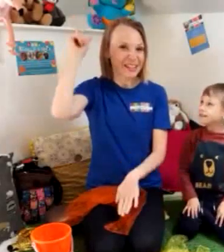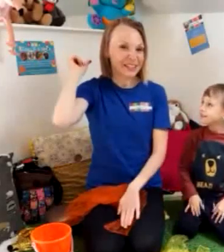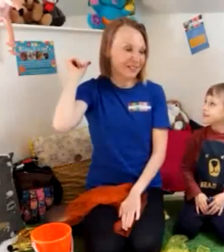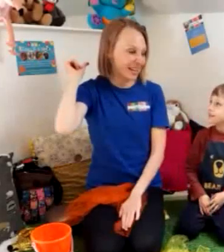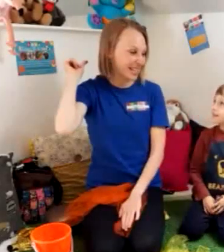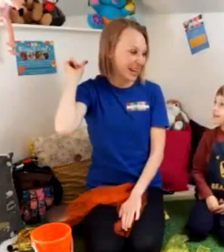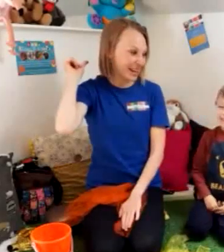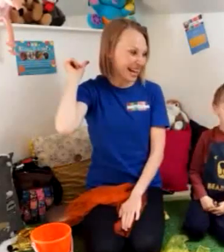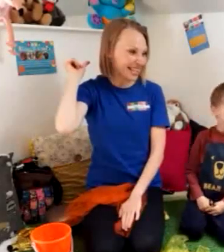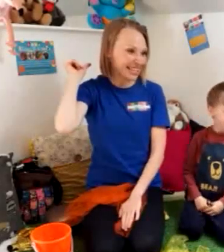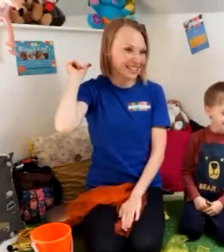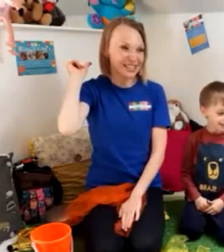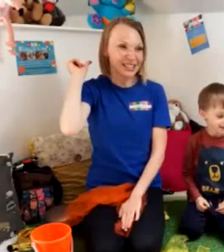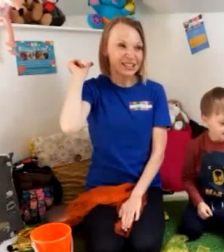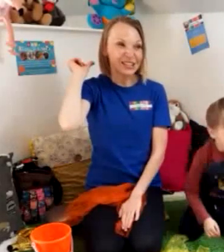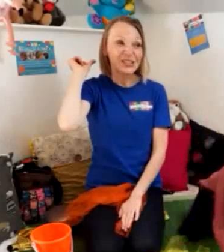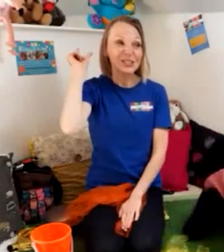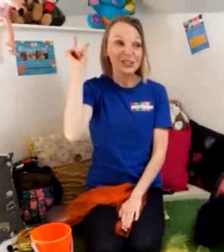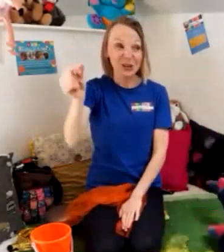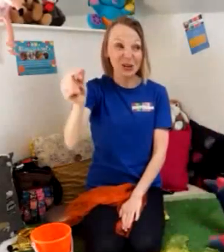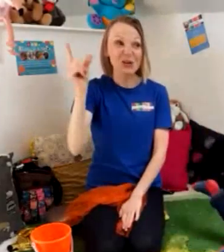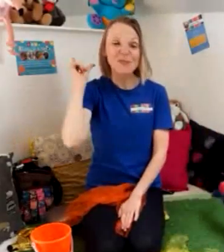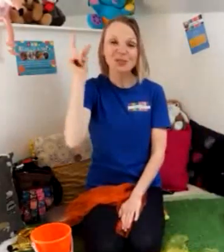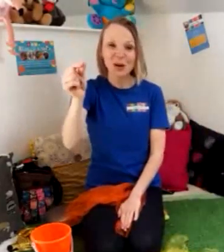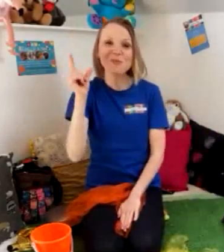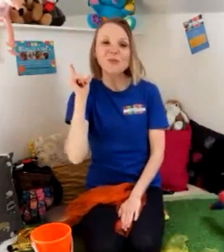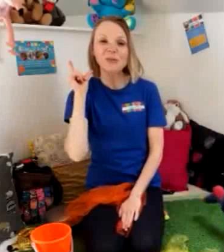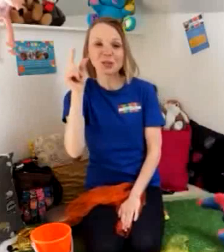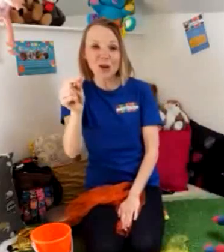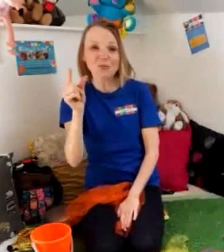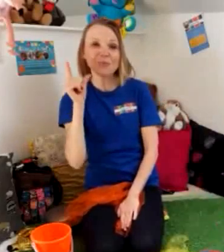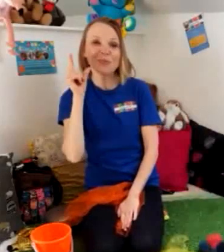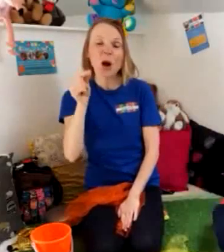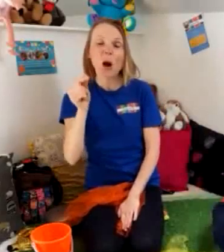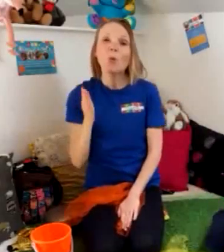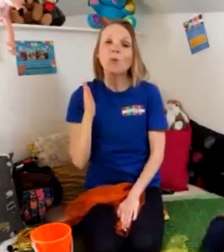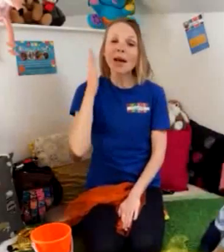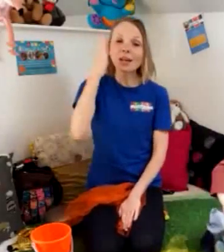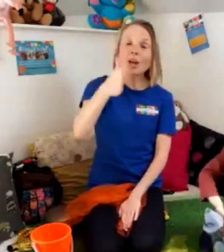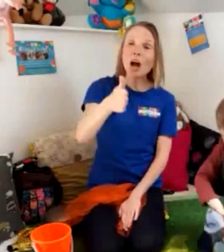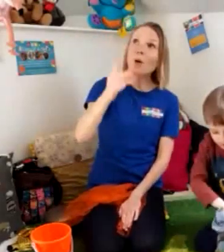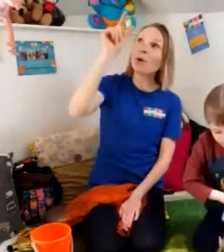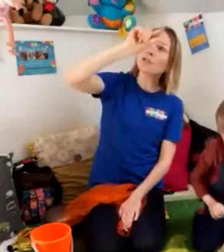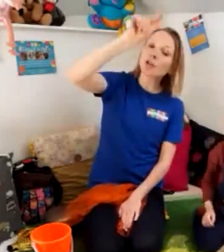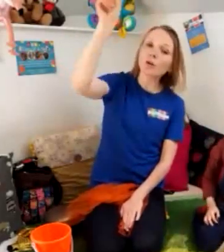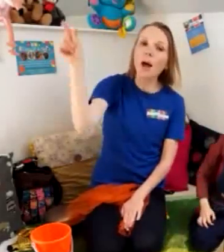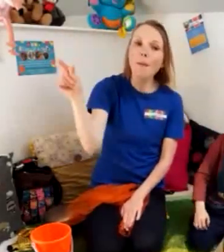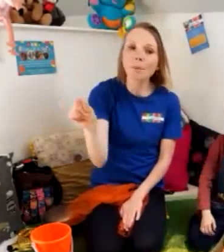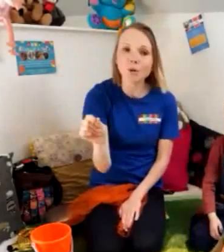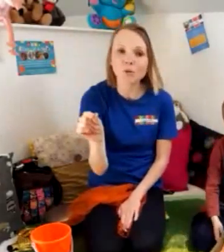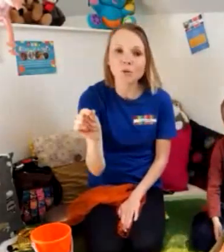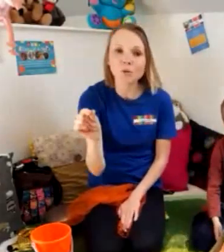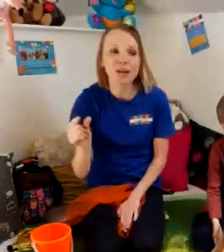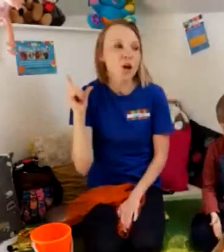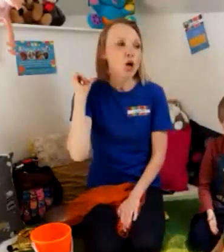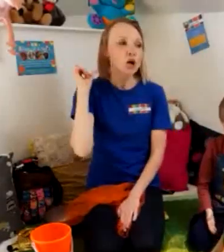one. Ready to go again? Zoom, zoom, zoom. We're going to the moon.